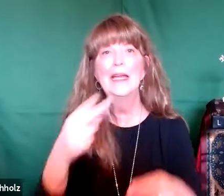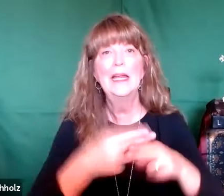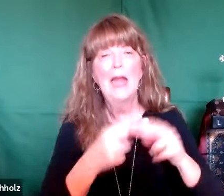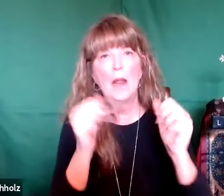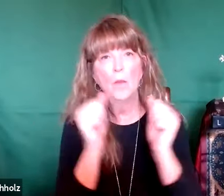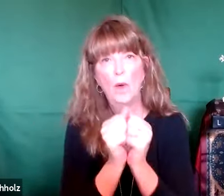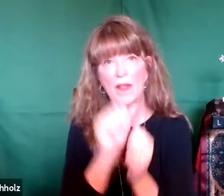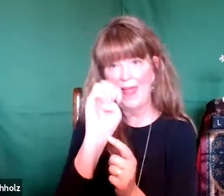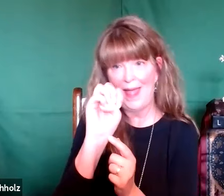embedded in it 2 times.